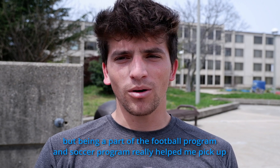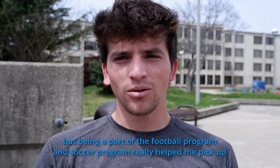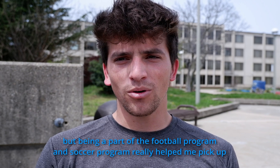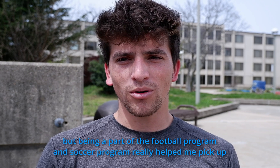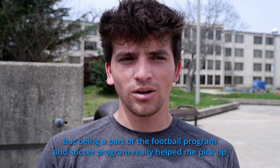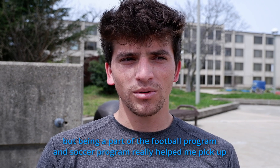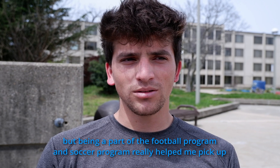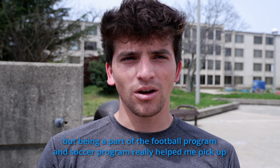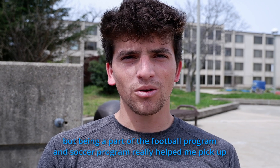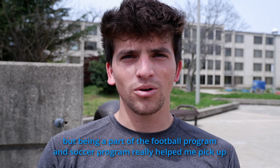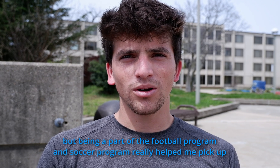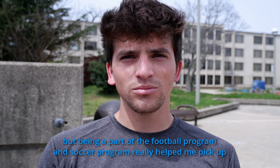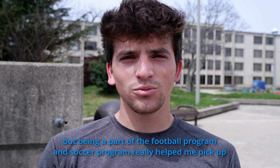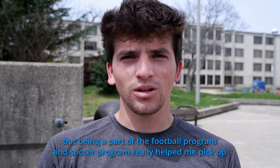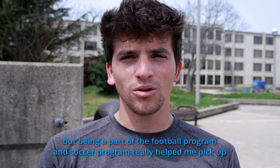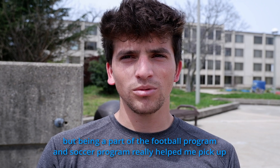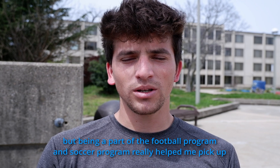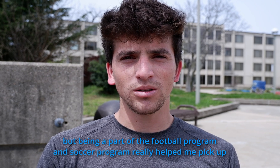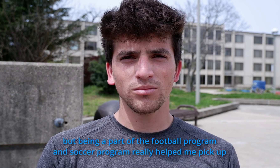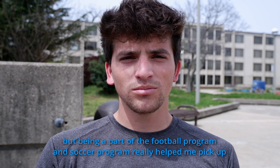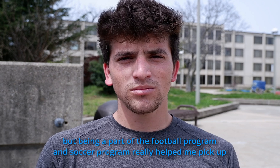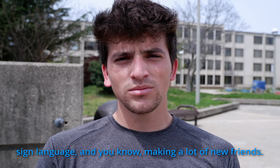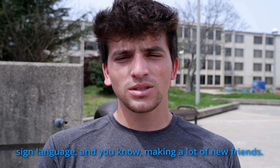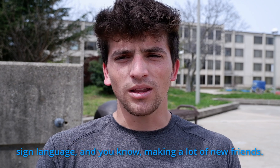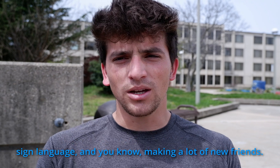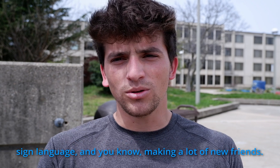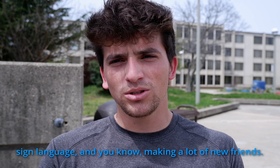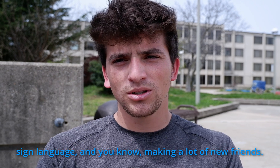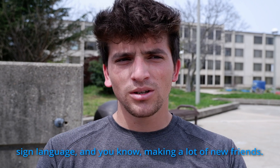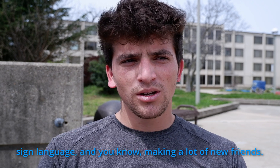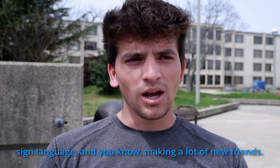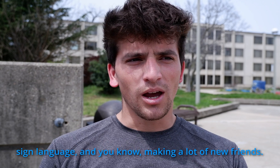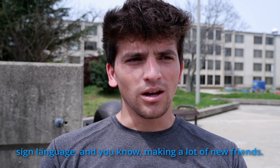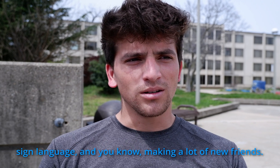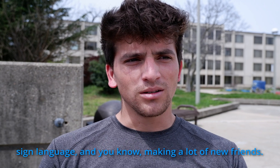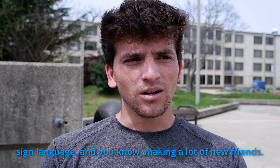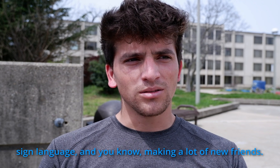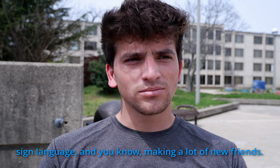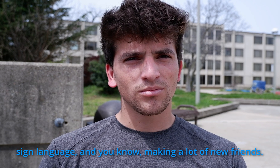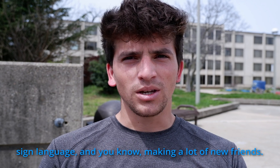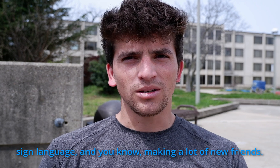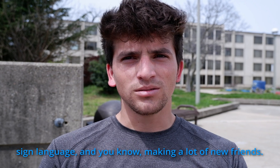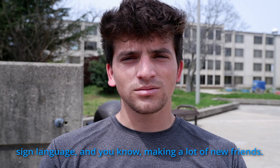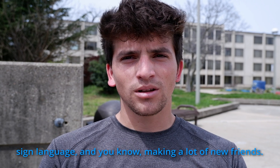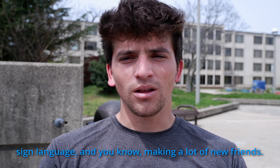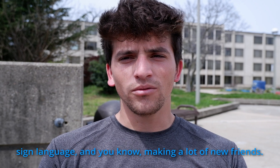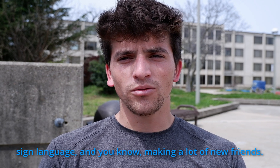football program and soccer program really helped me pick up sign language and, you know, making a lot of new